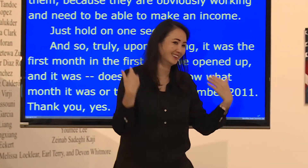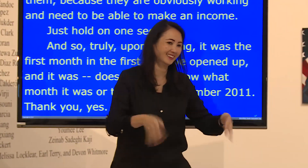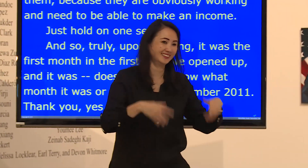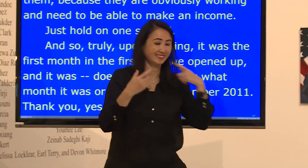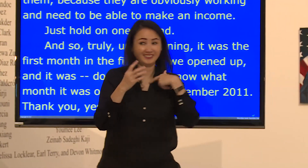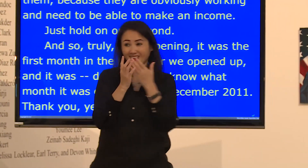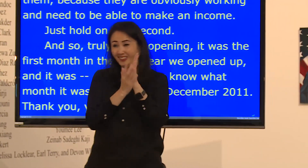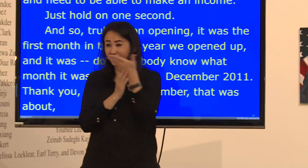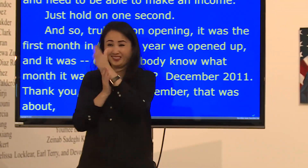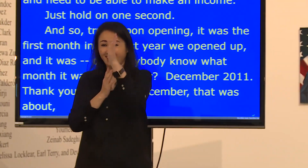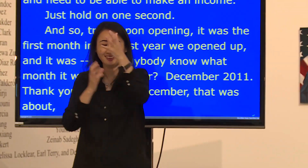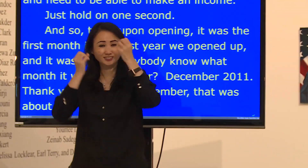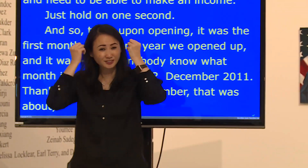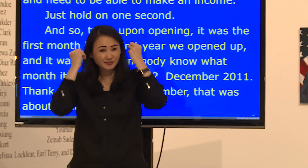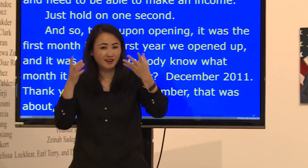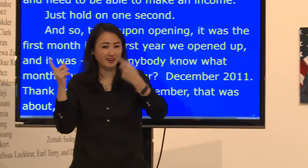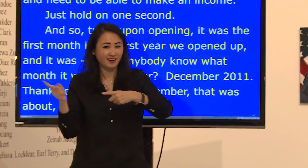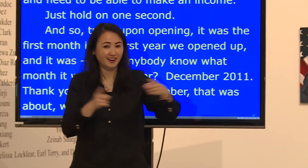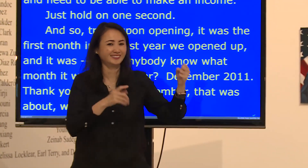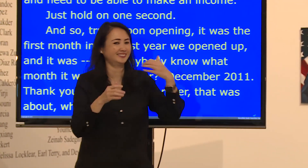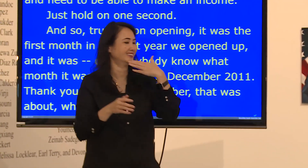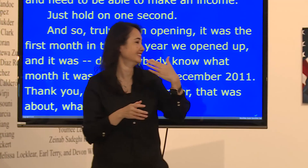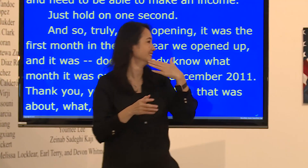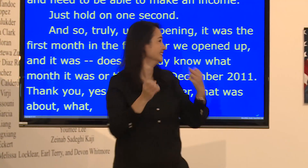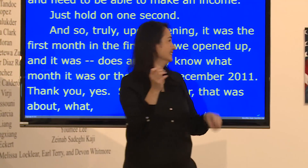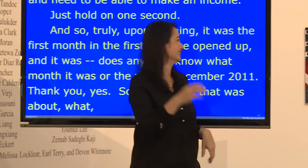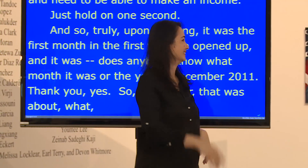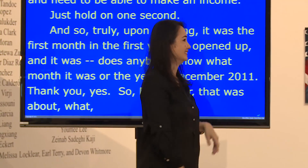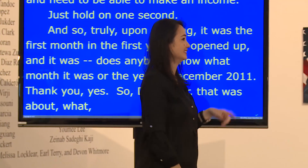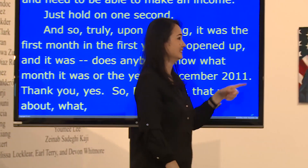Goodness gracious, the journey we have gone. It's amazing to look back and see it.